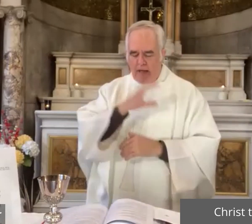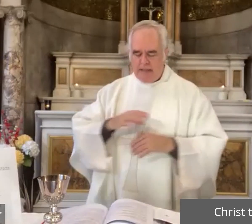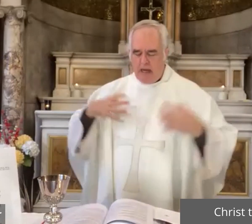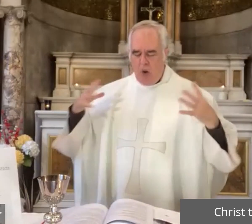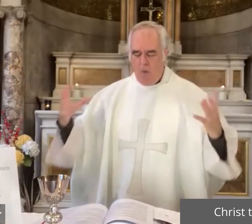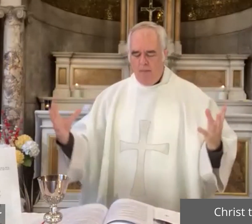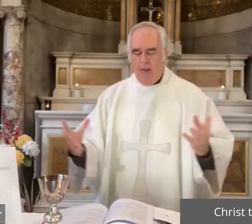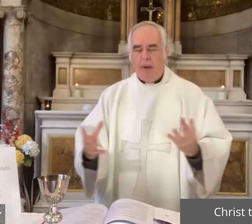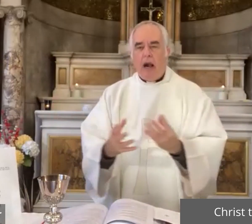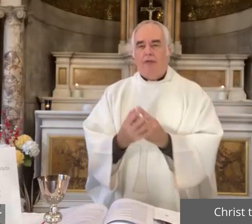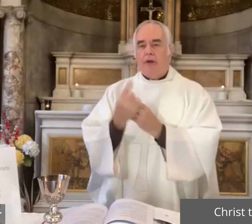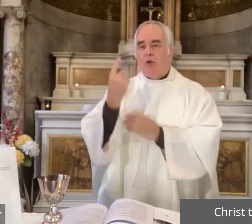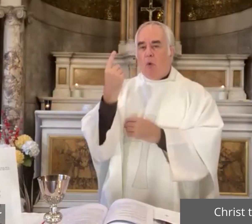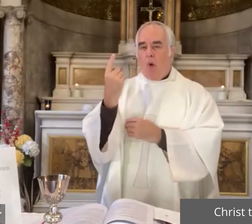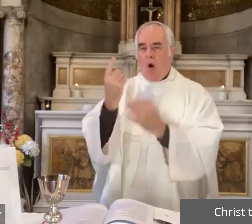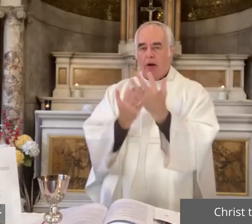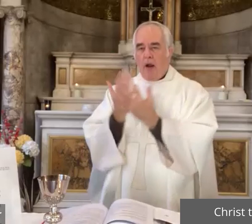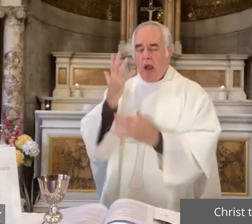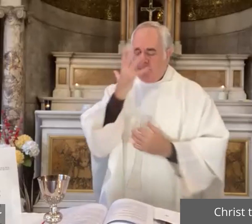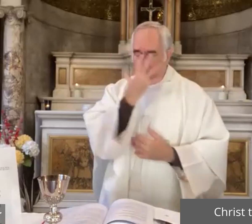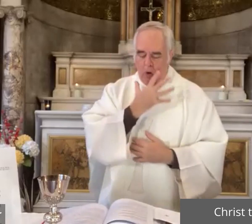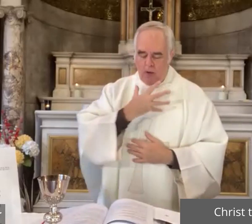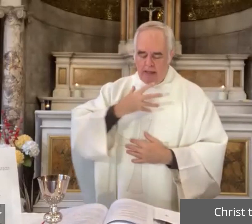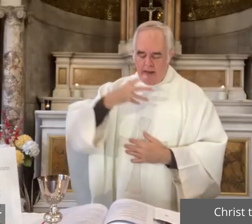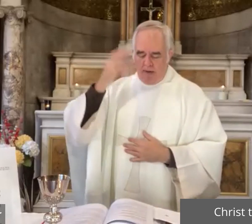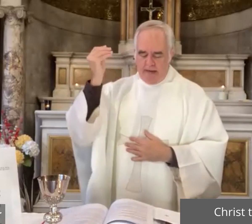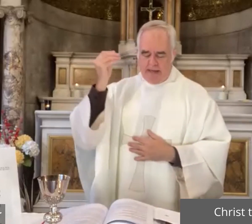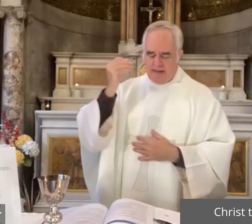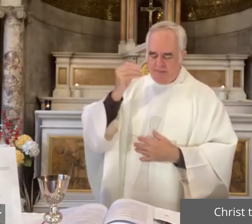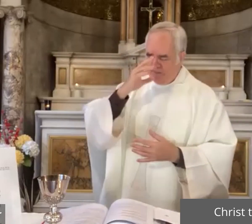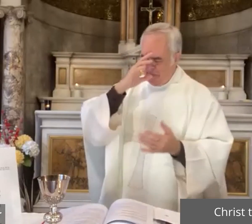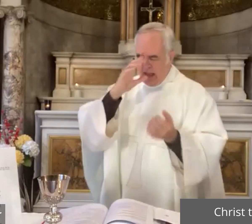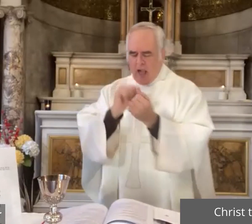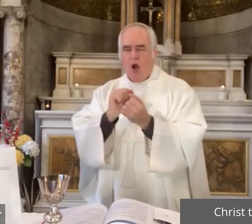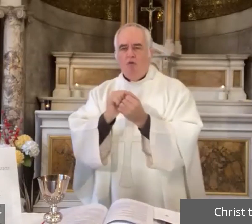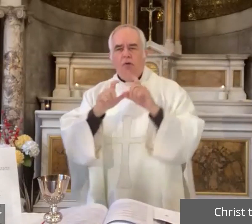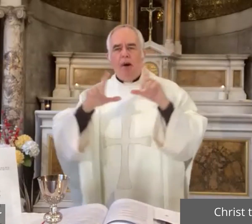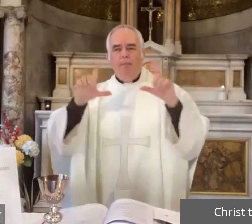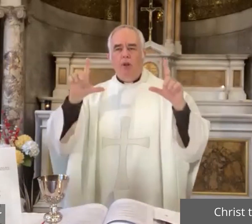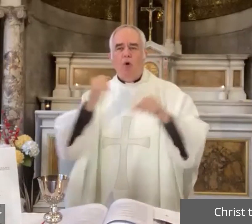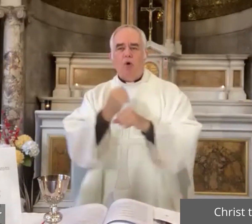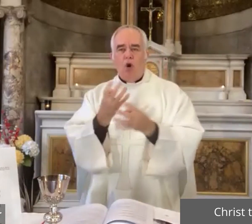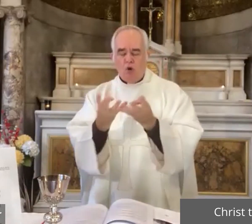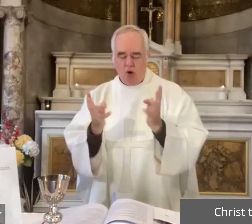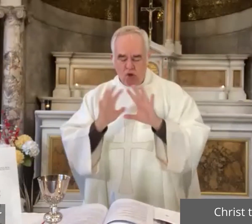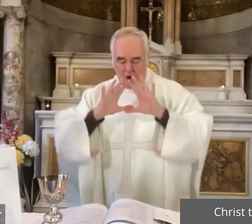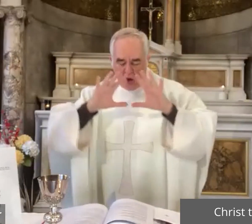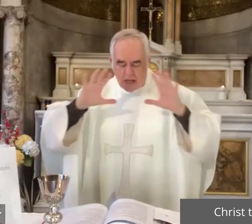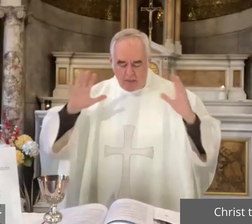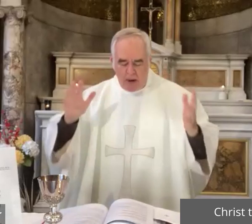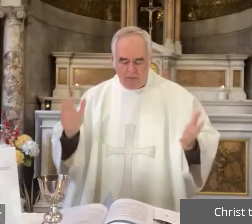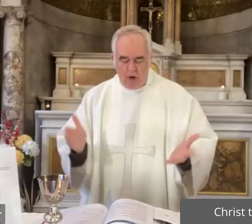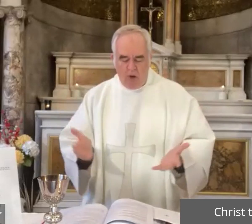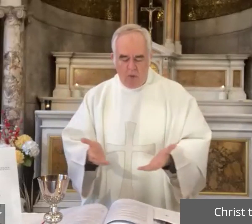of Christ, we may be gathered into one by the Holy Spirit. Remember, Lord, your